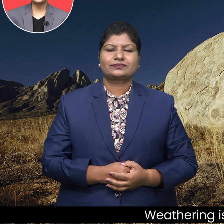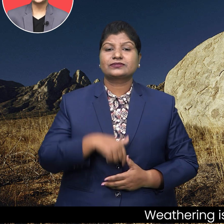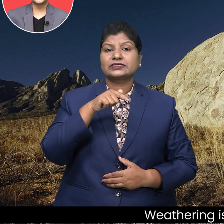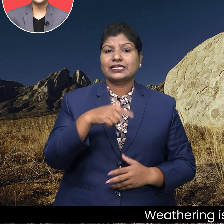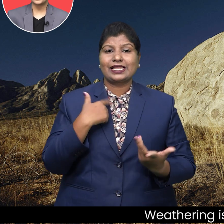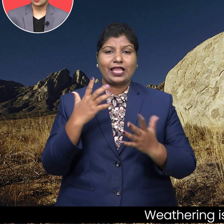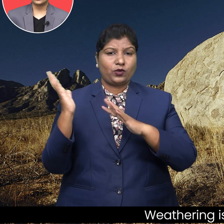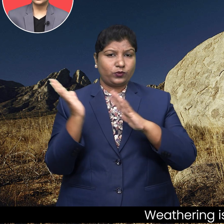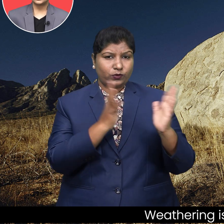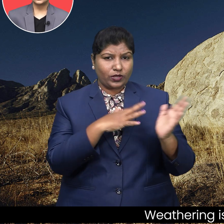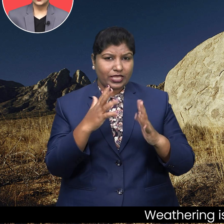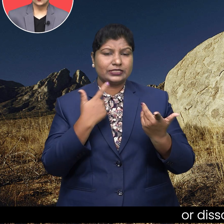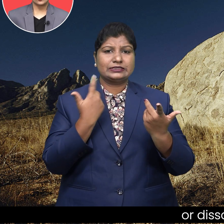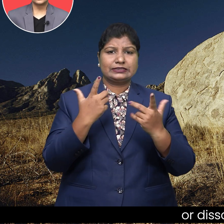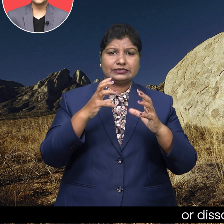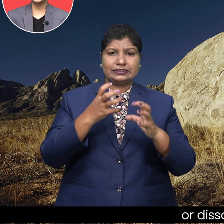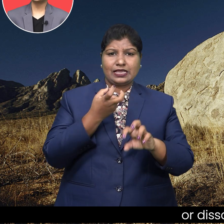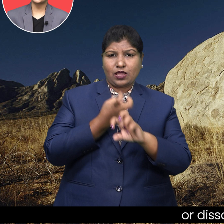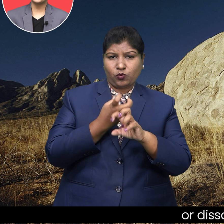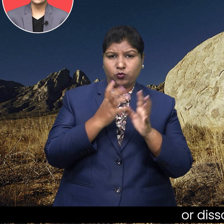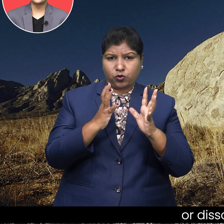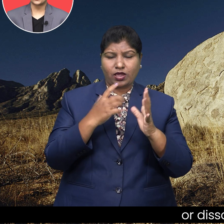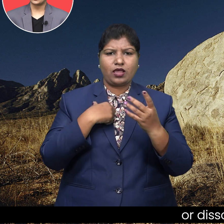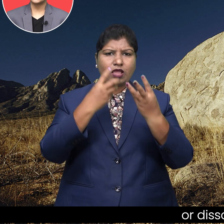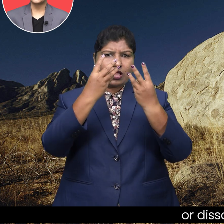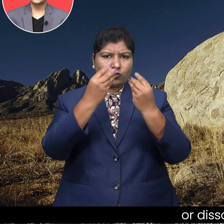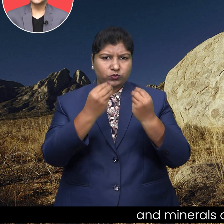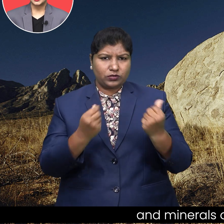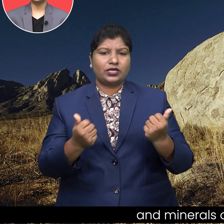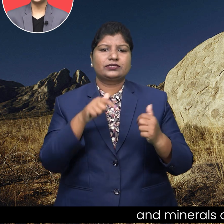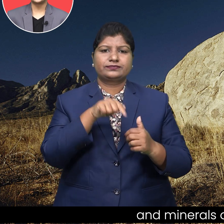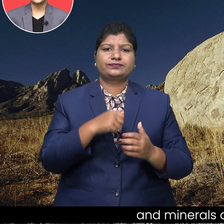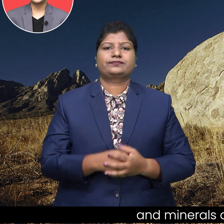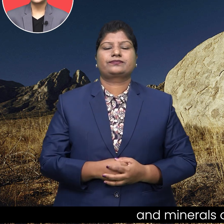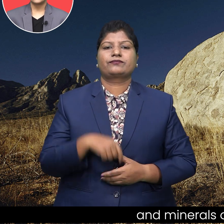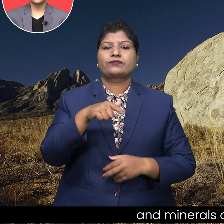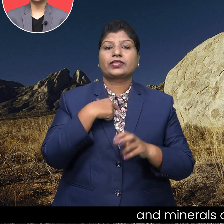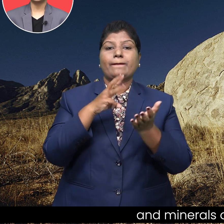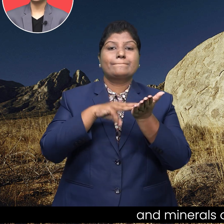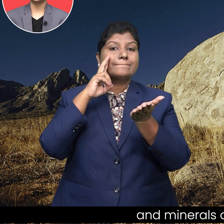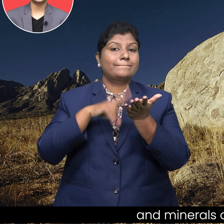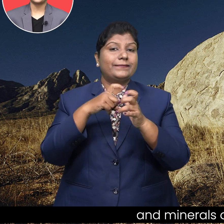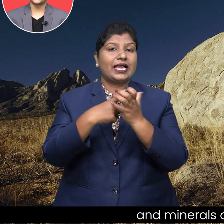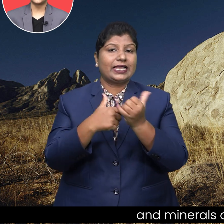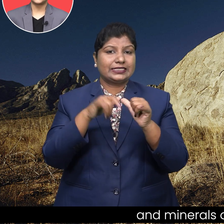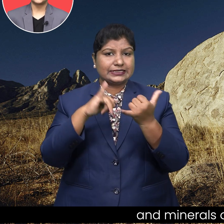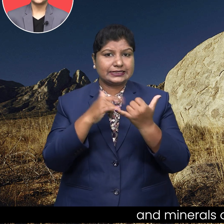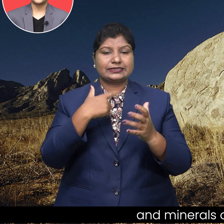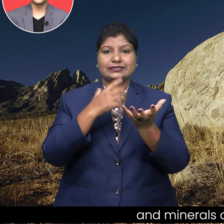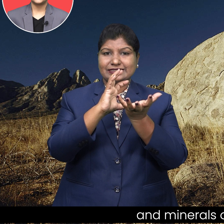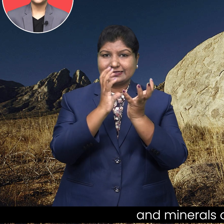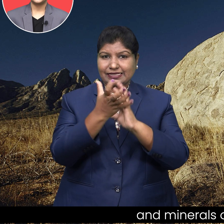Weathering is the breaking down or dissolving of rocks and minerals on the earth's surface.